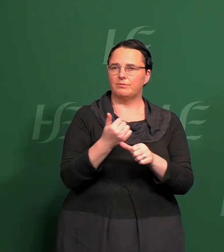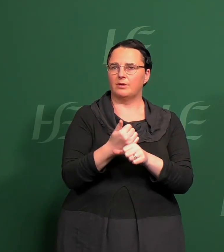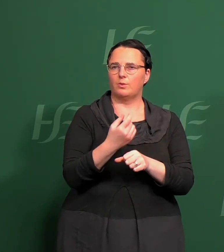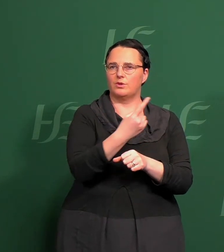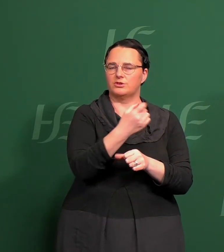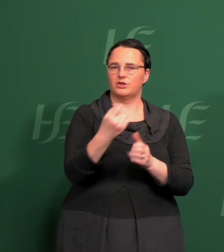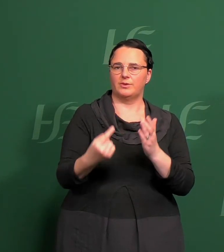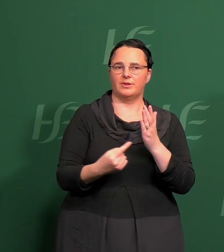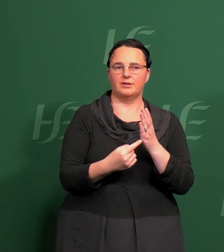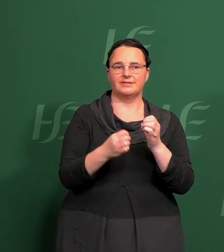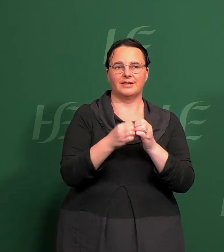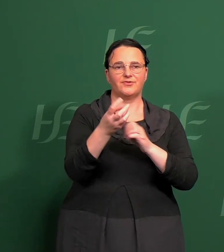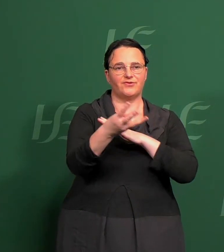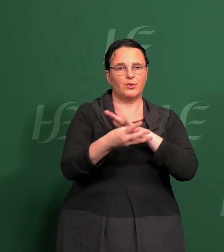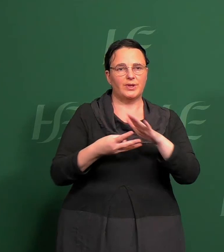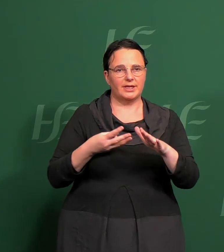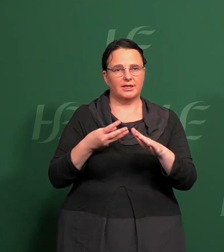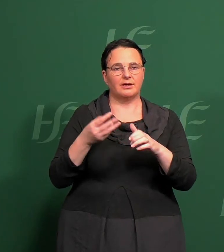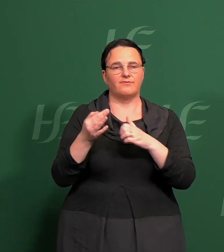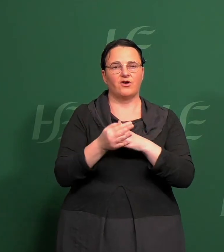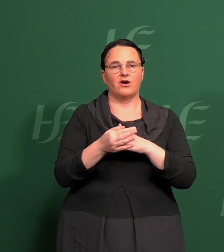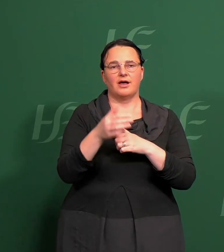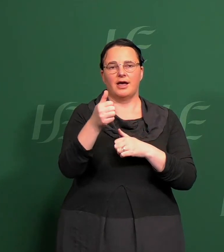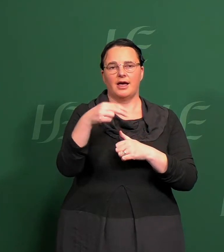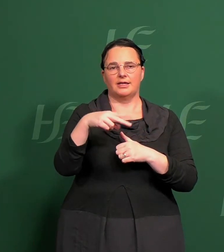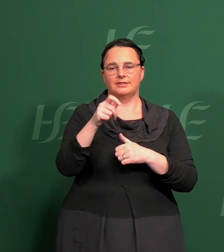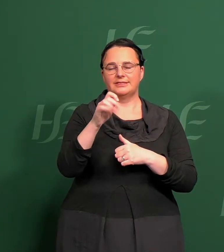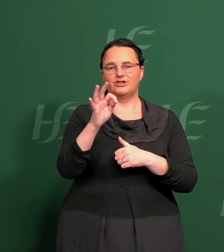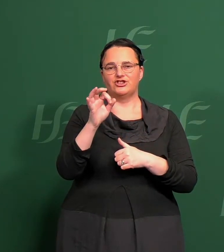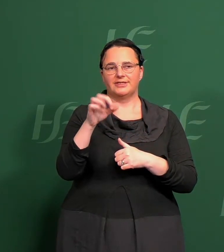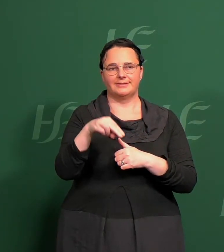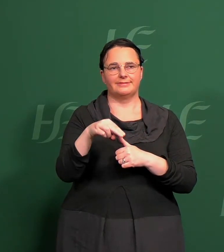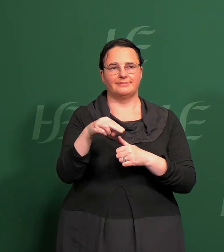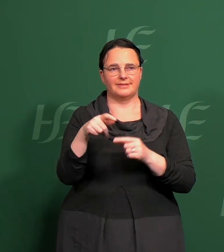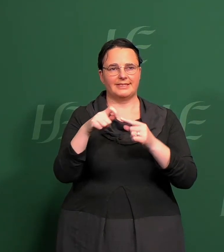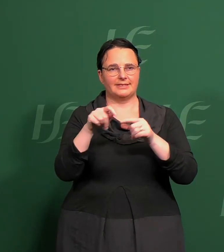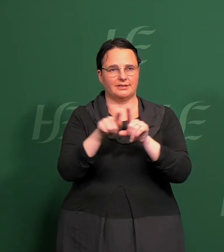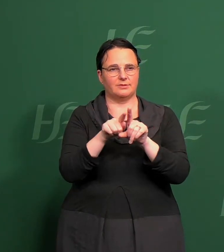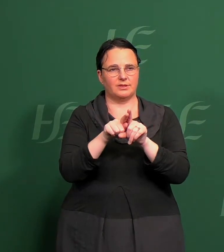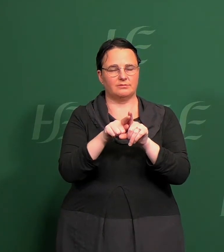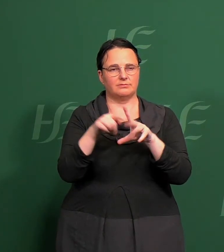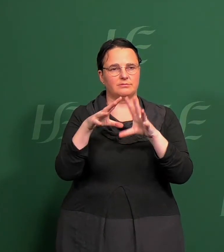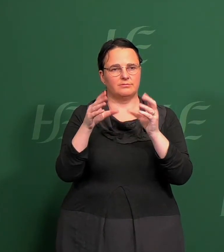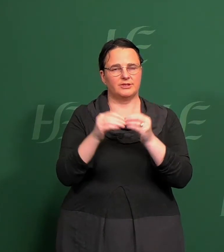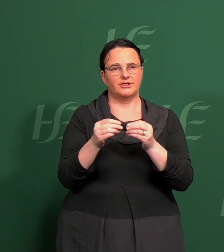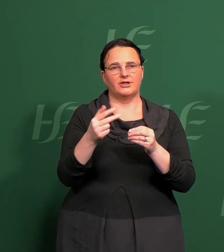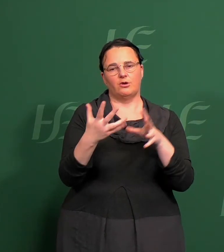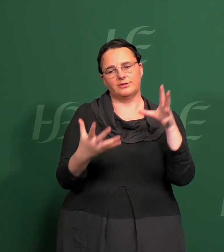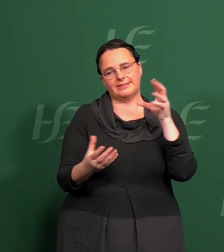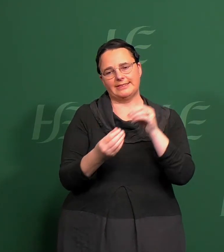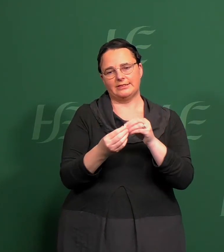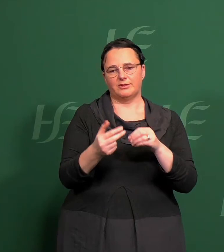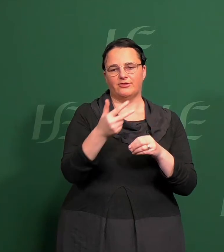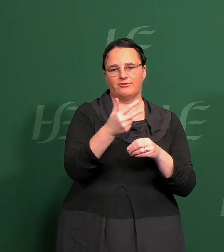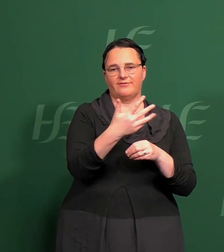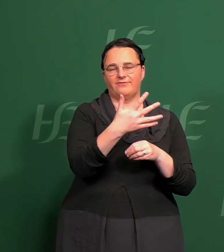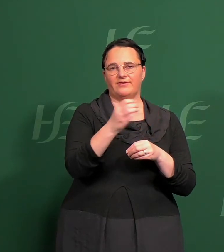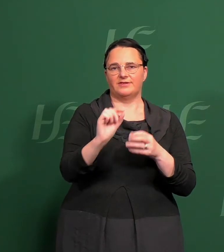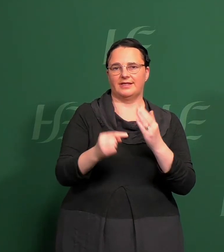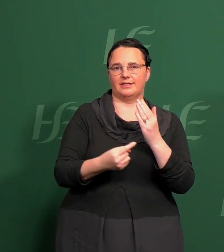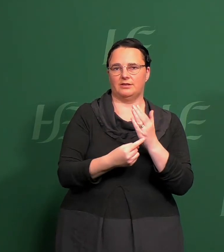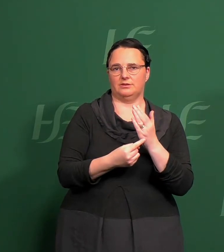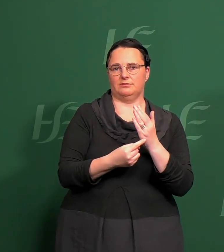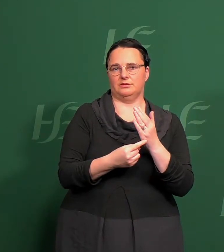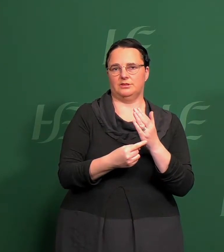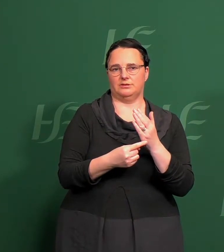100,000 per week of antigen testing as well. So very significantly, about 350,000 overall as we head